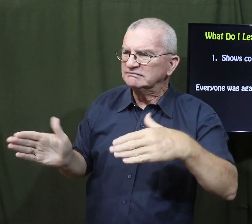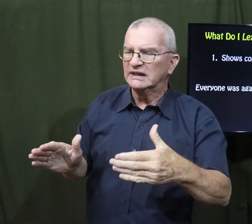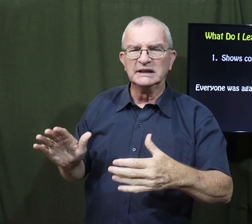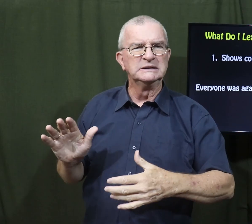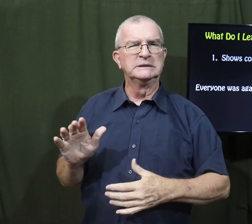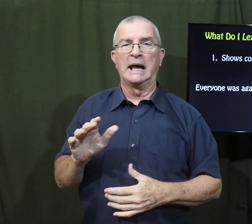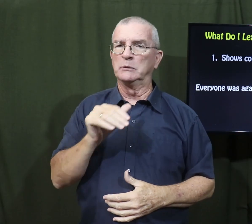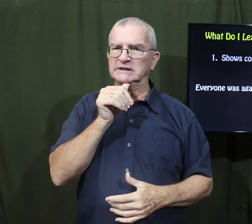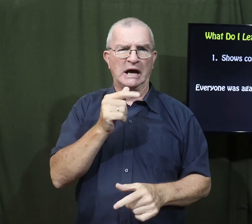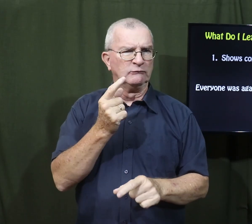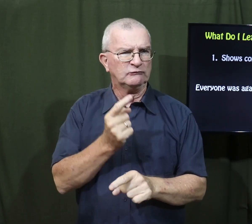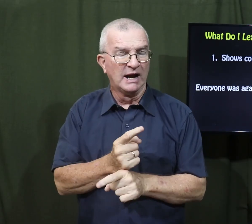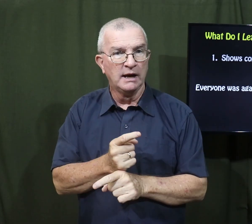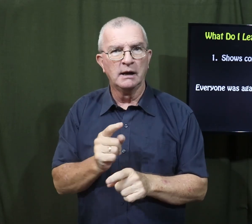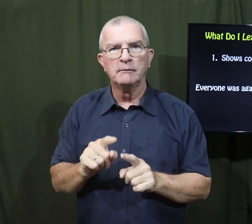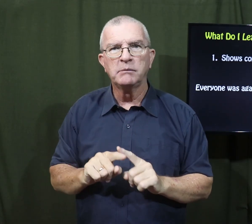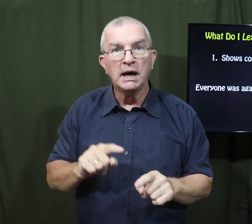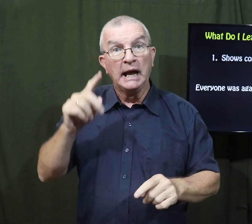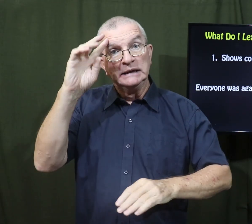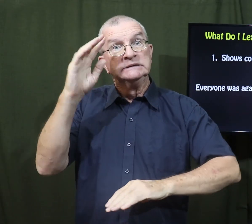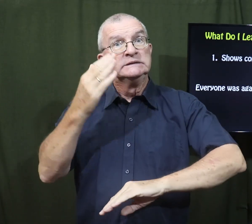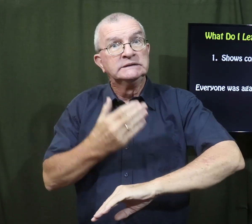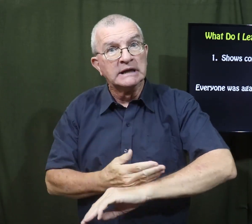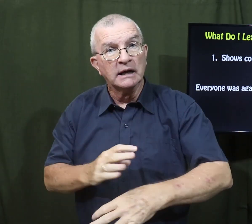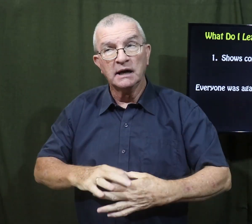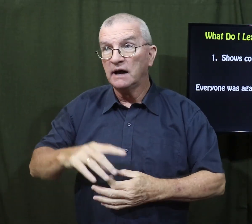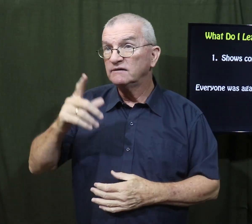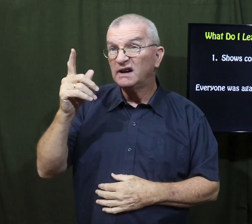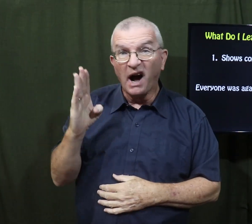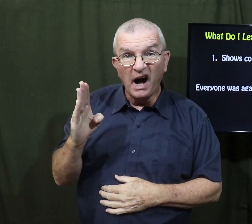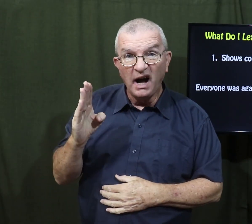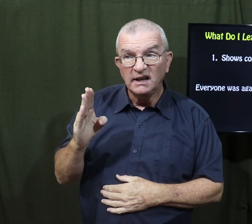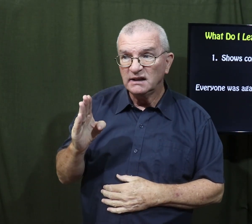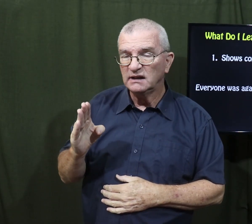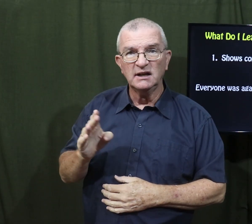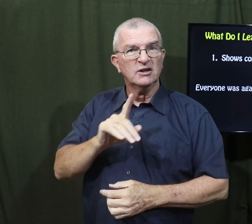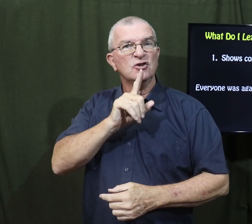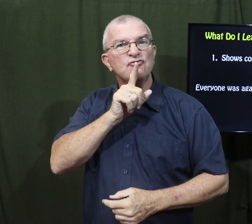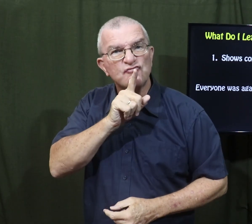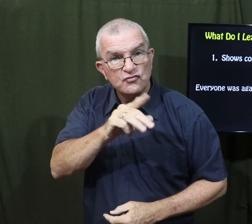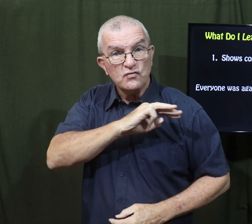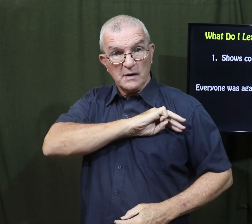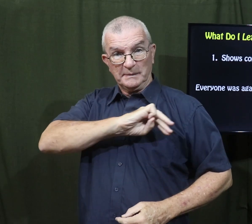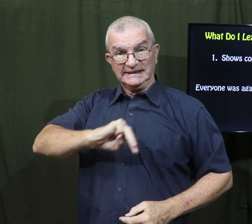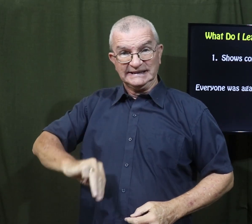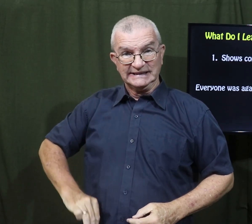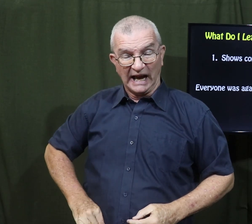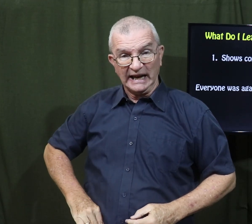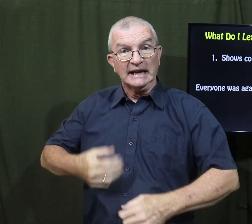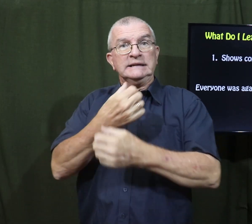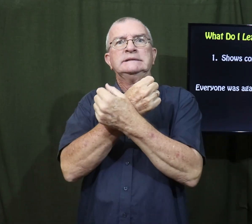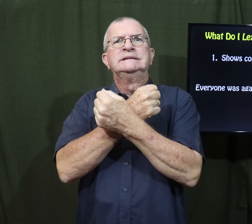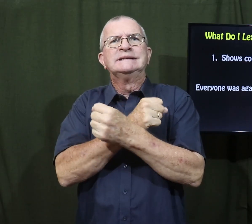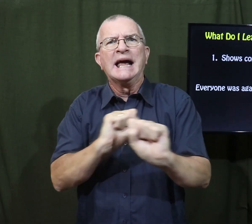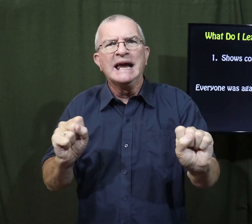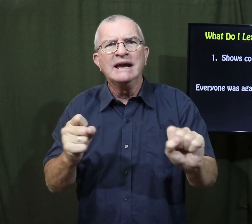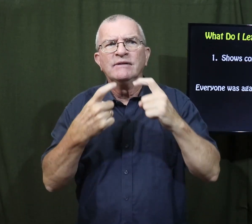die on the cross. But Son of God? the true Messiah, the